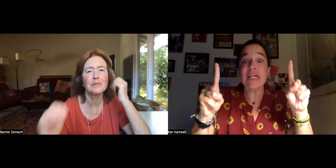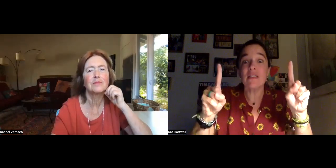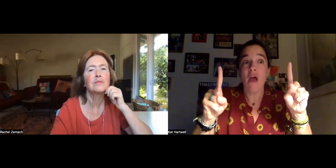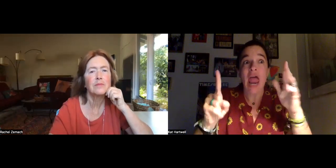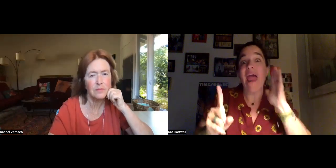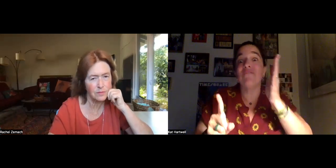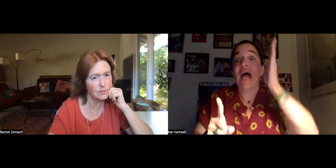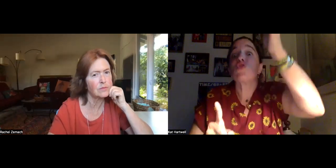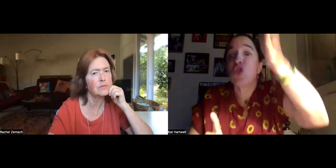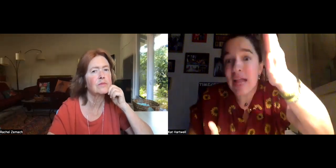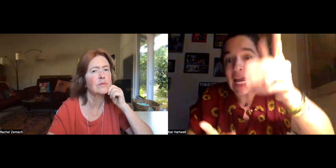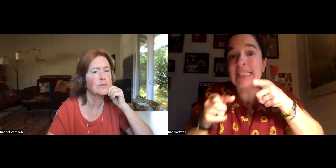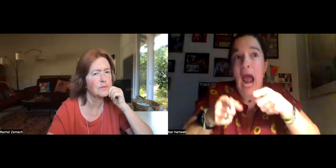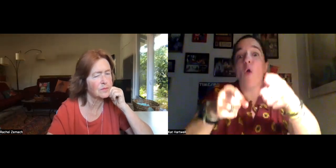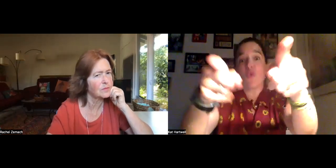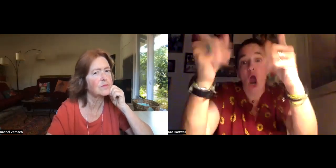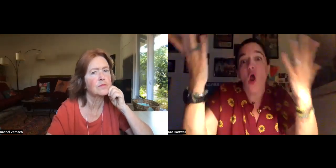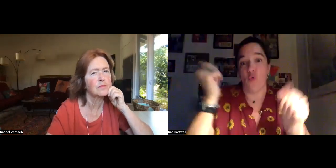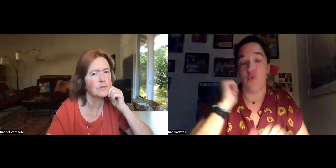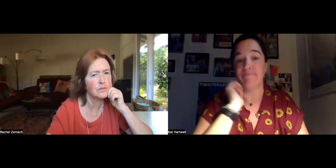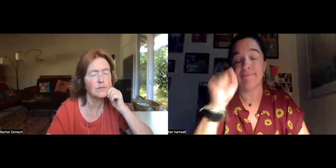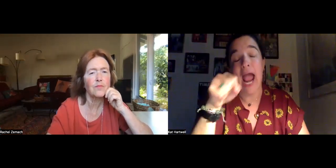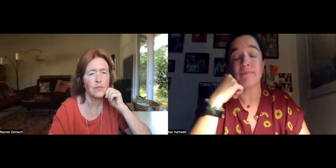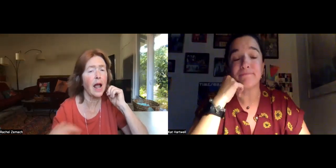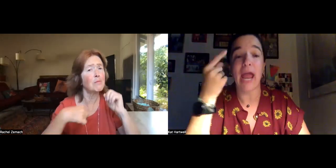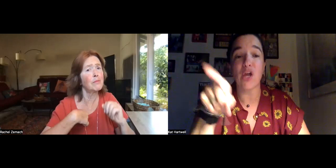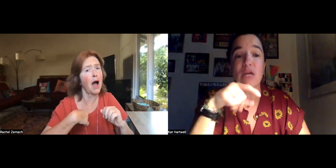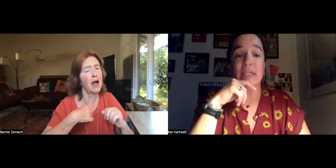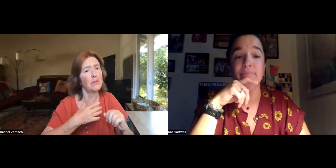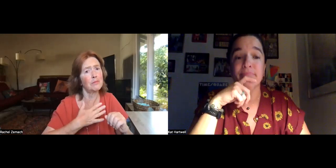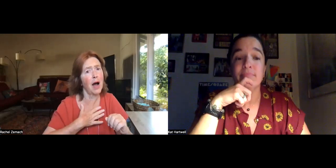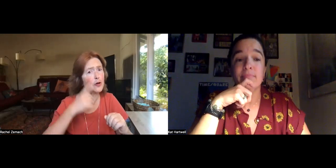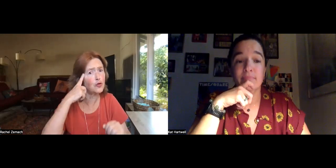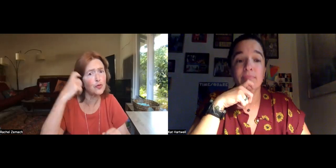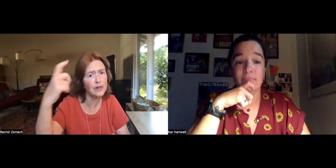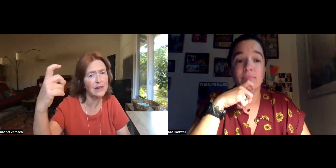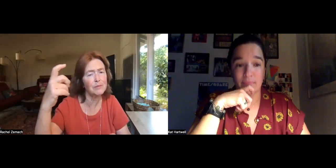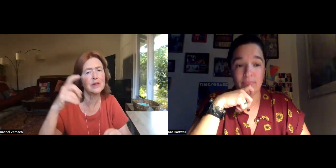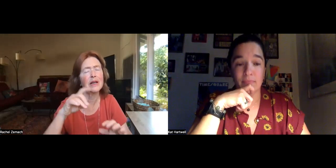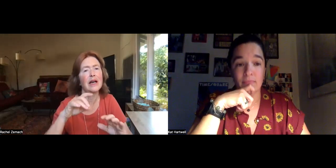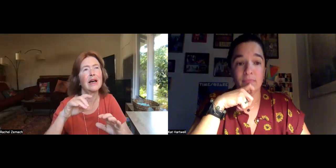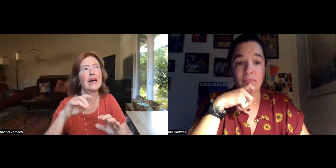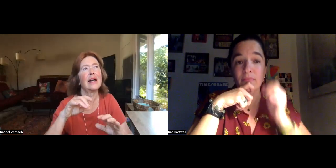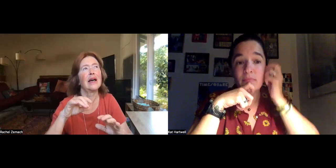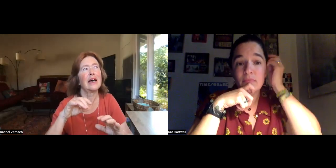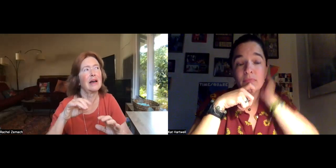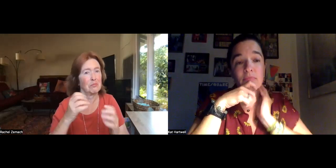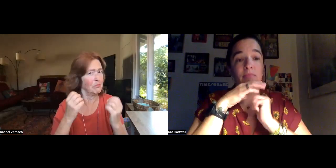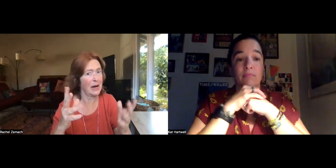difference eventually down the road. Yeah, I agree. Dream. Many